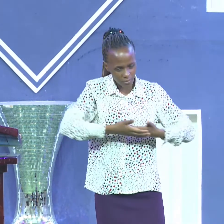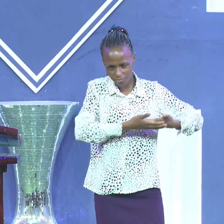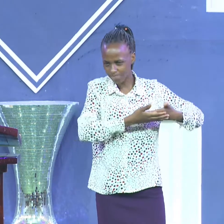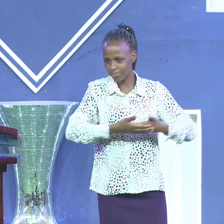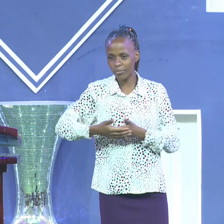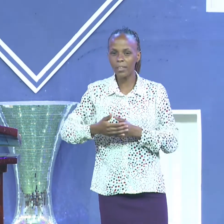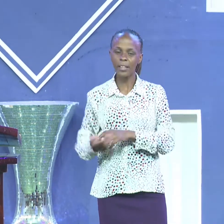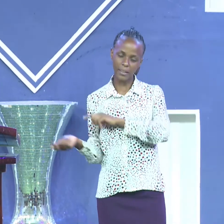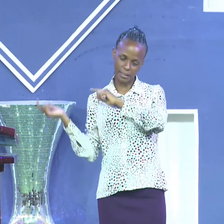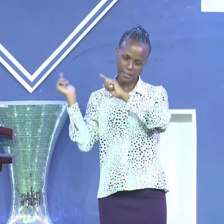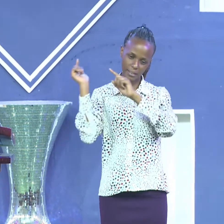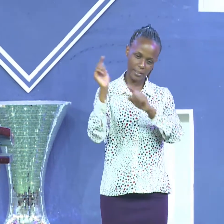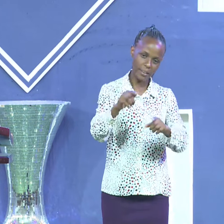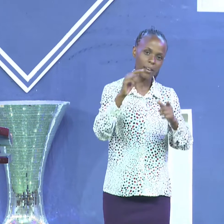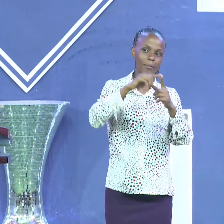child.